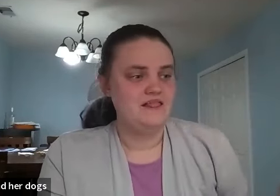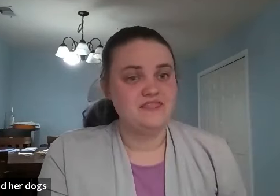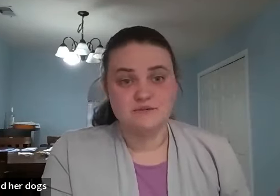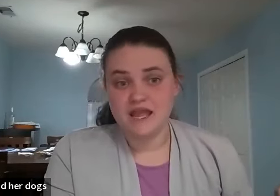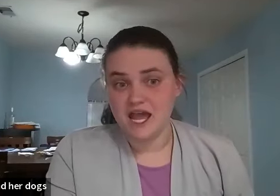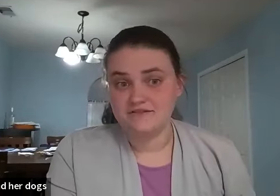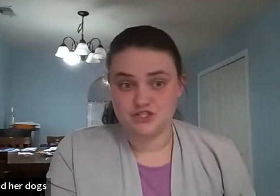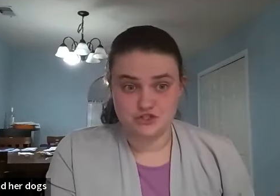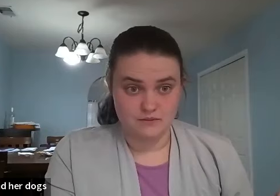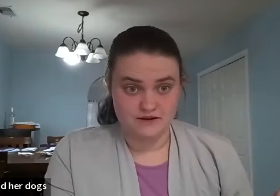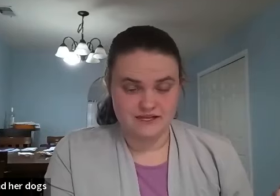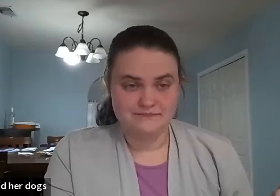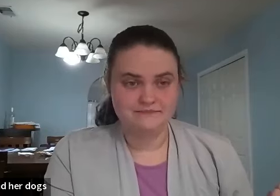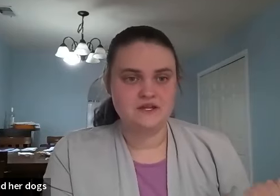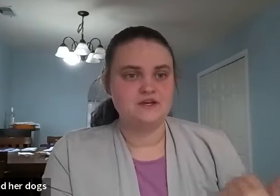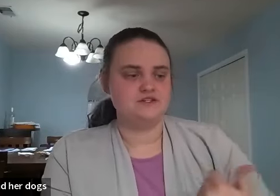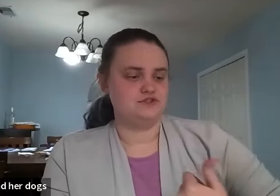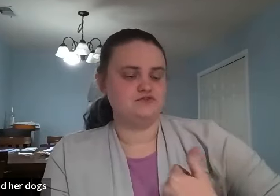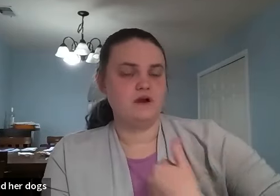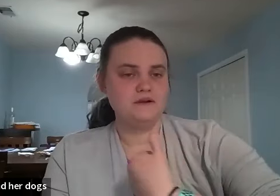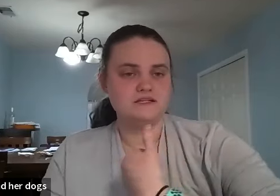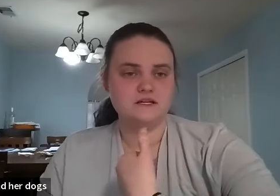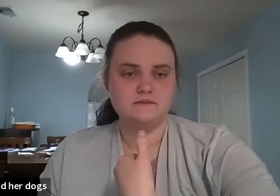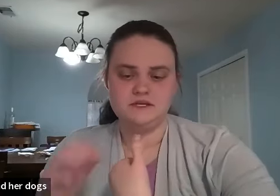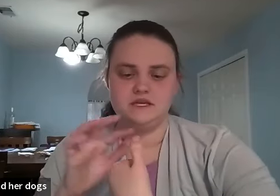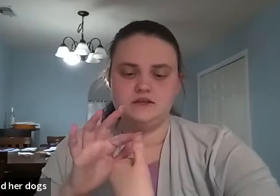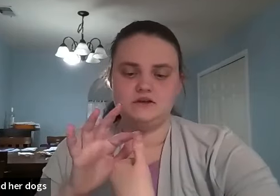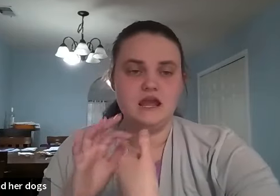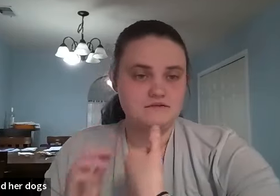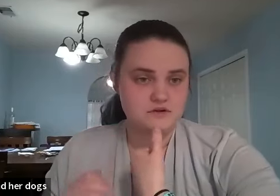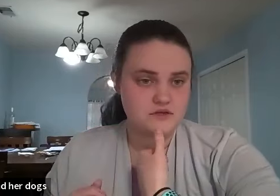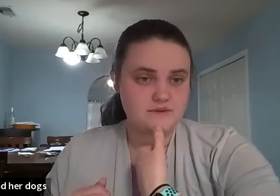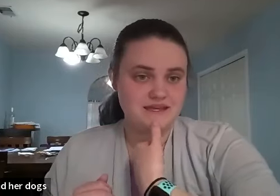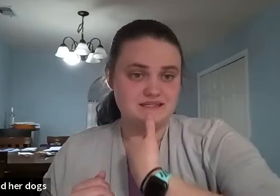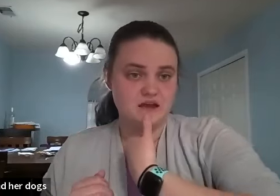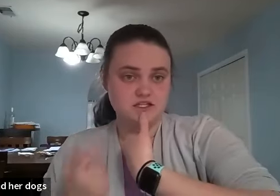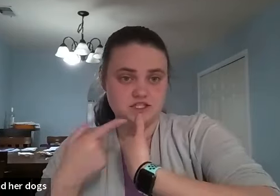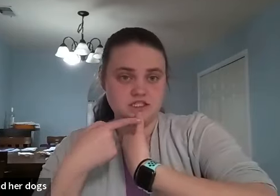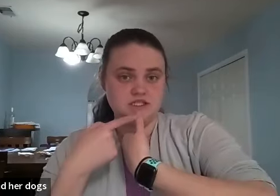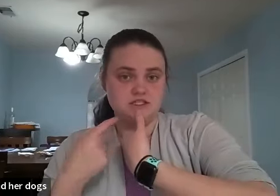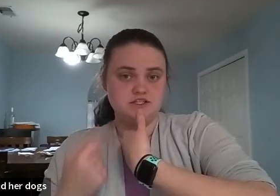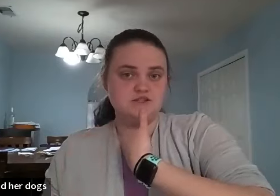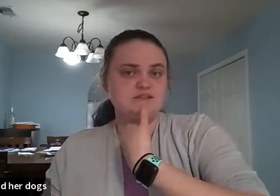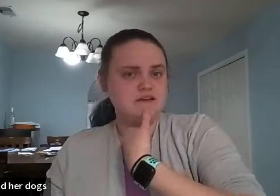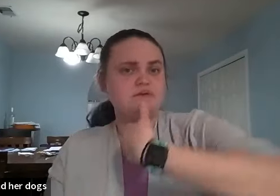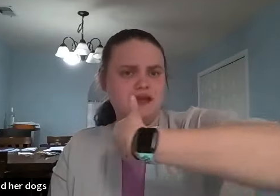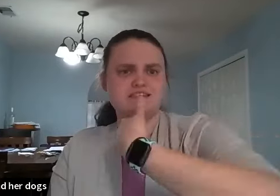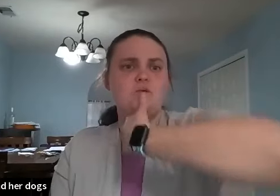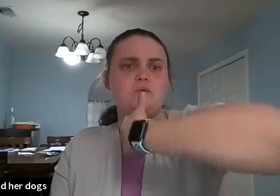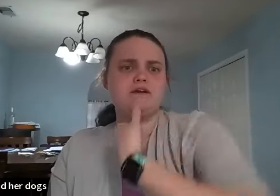Then we have strawberry. So strawberry is going to be, you're going to have your thumb again touch your chin. So it's a little, yeah, it's like a weird